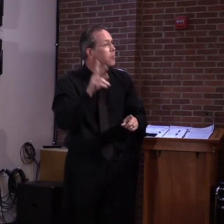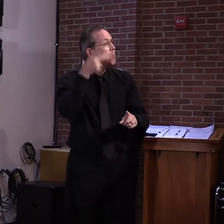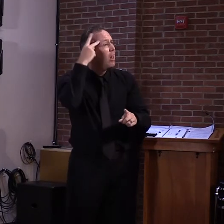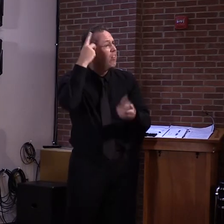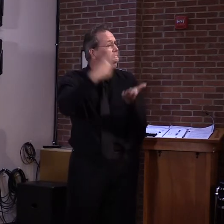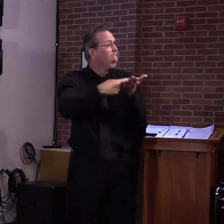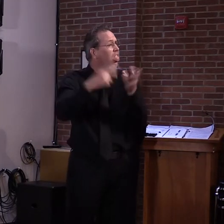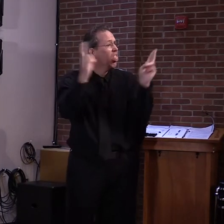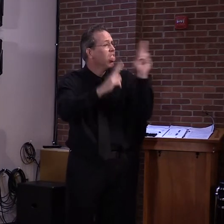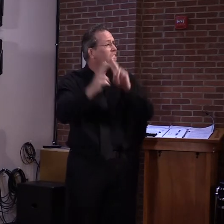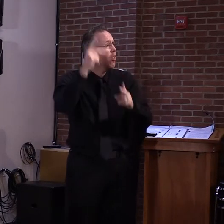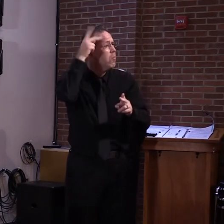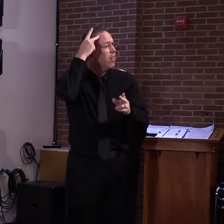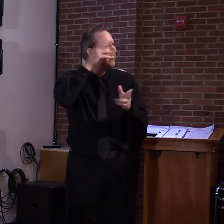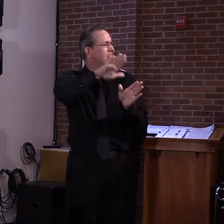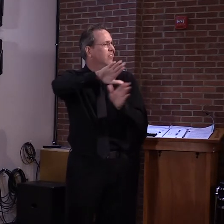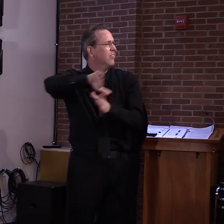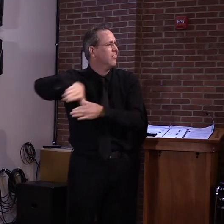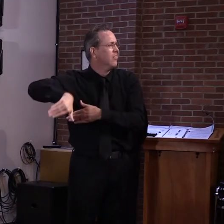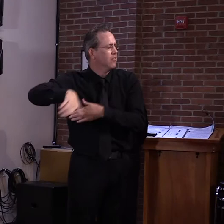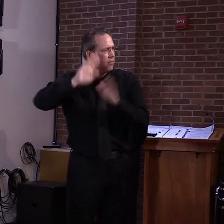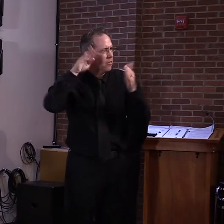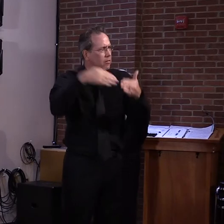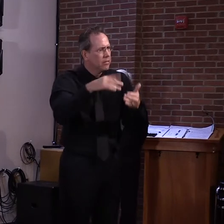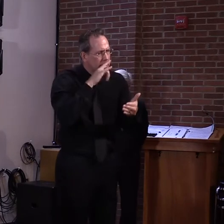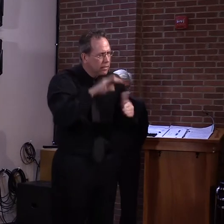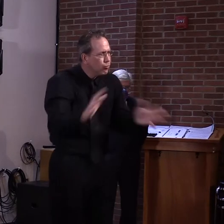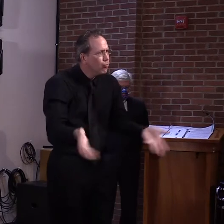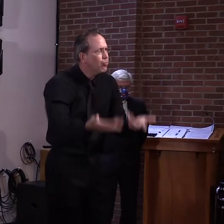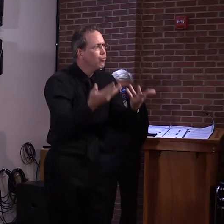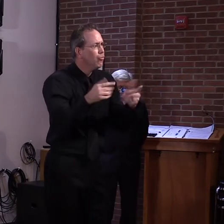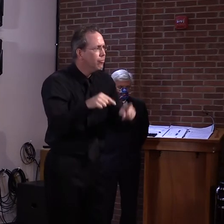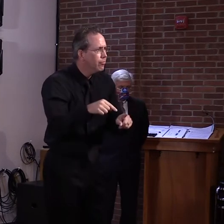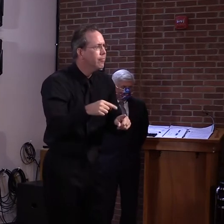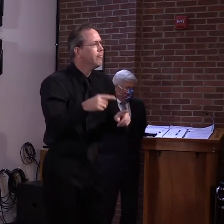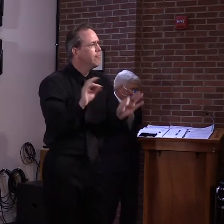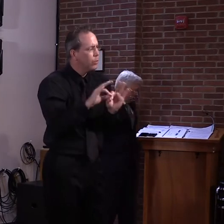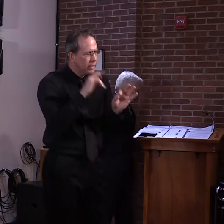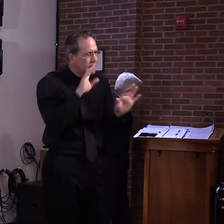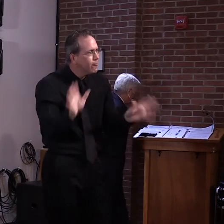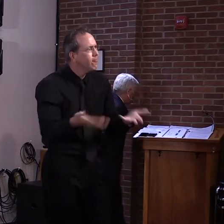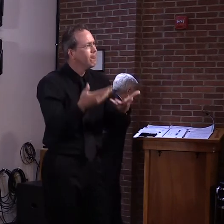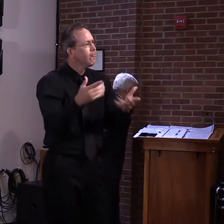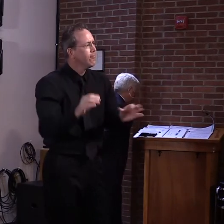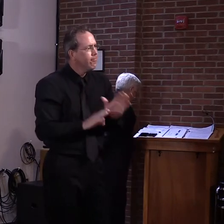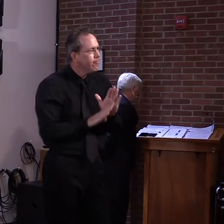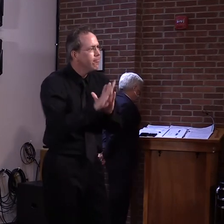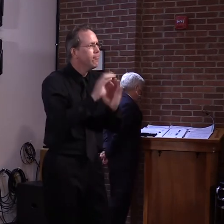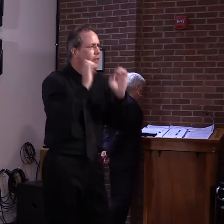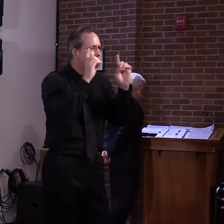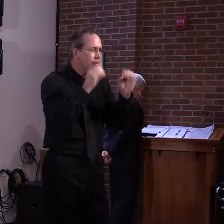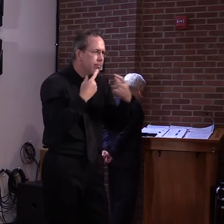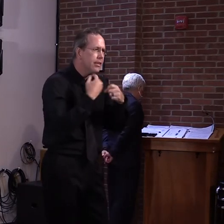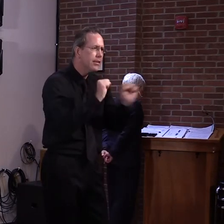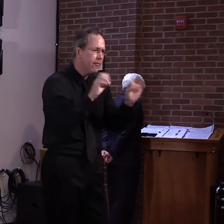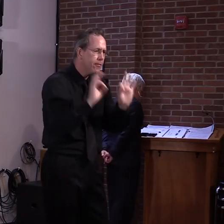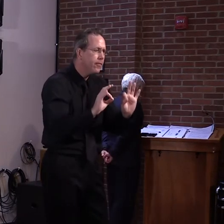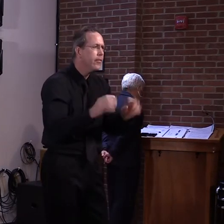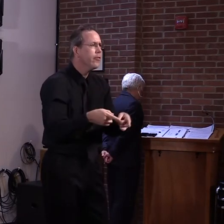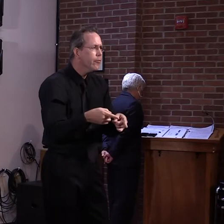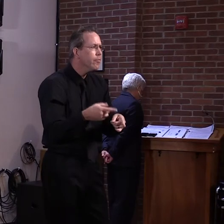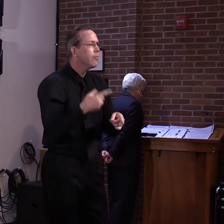and keep them safe under these circumstances. So we're in the midst of a once in a century